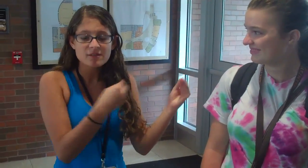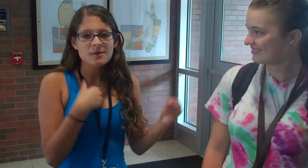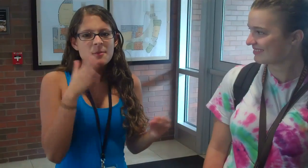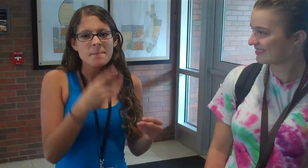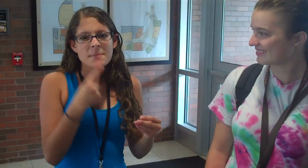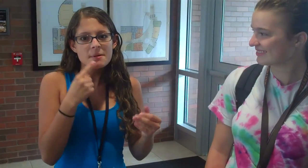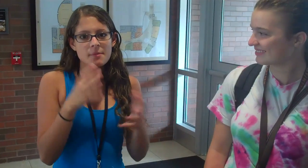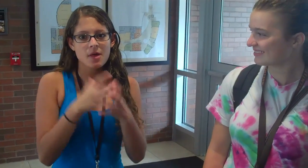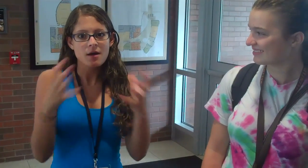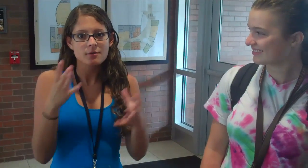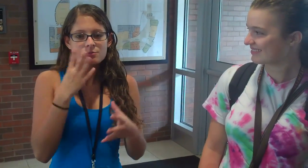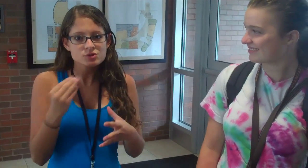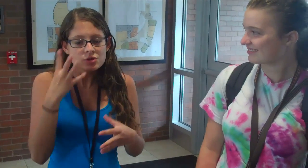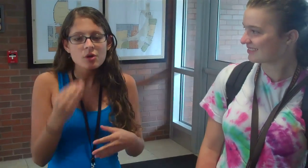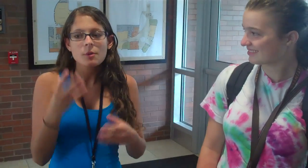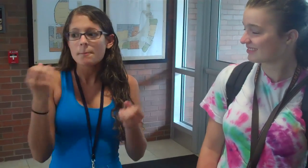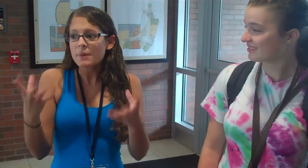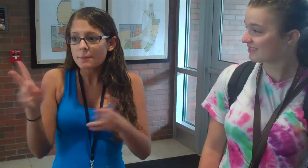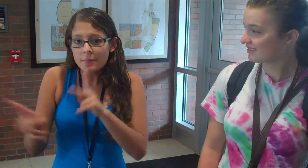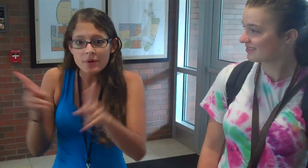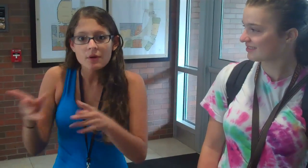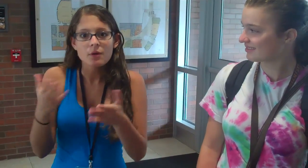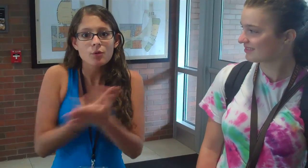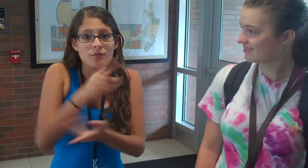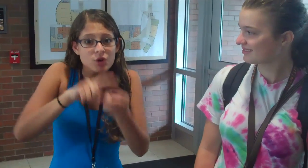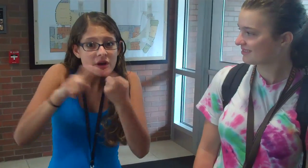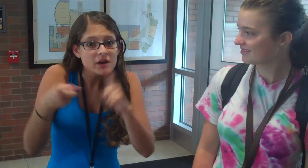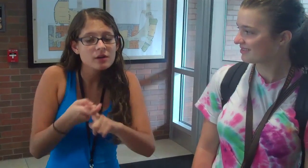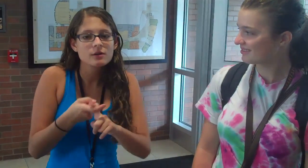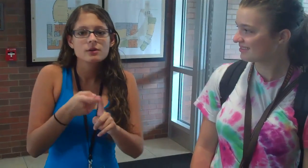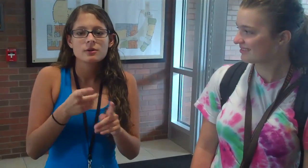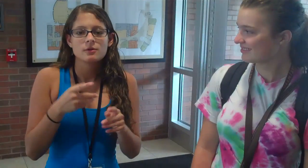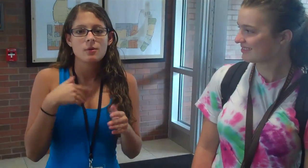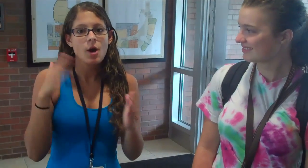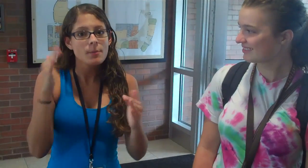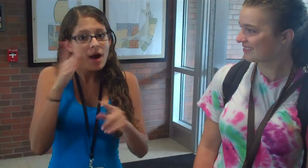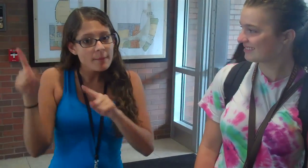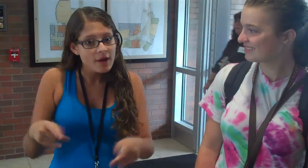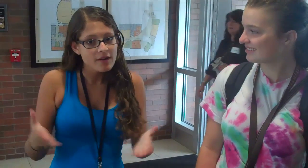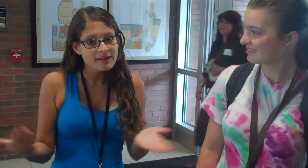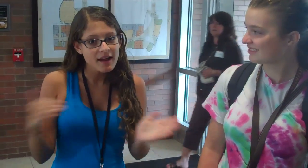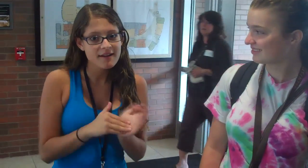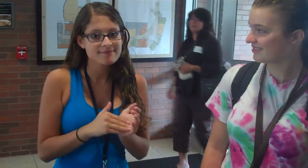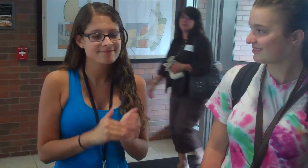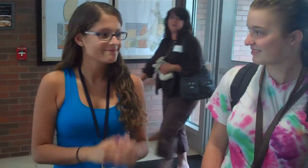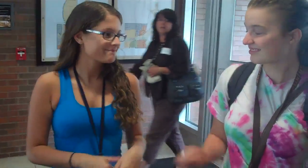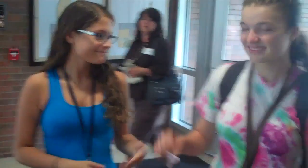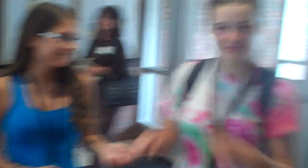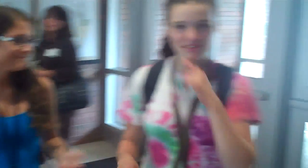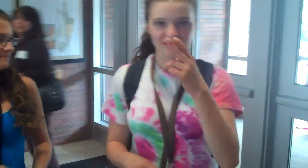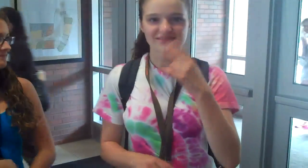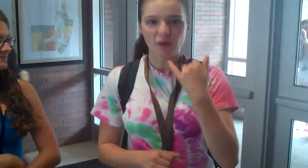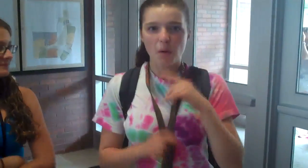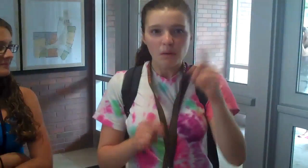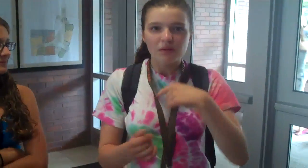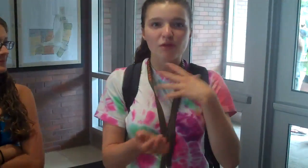I can't believe this week's already done. I enjoyed it so much. I met a lot of new people. I had a great experience. And I would definitely come back again.